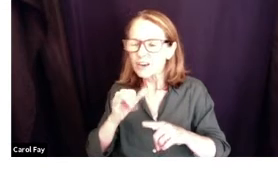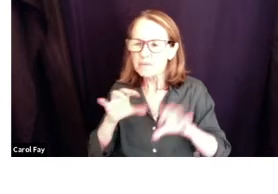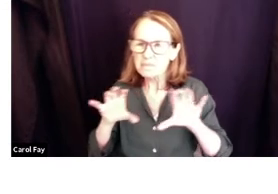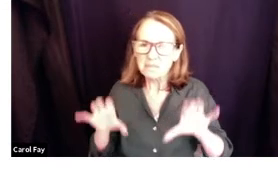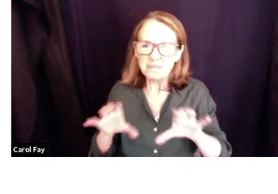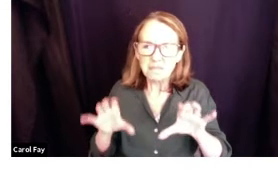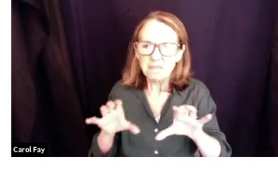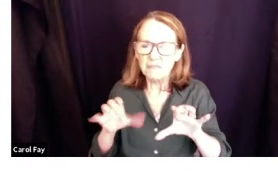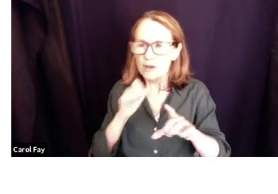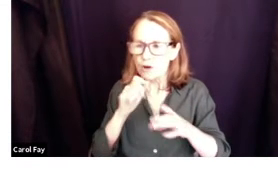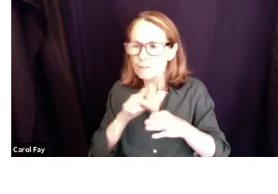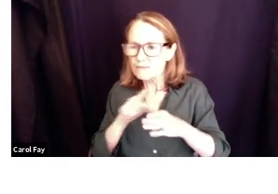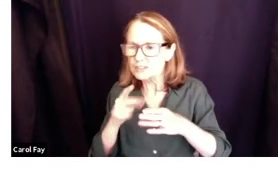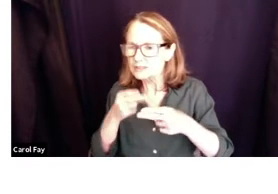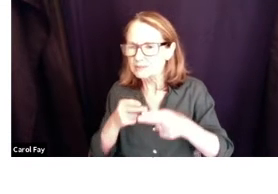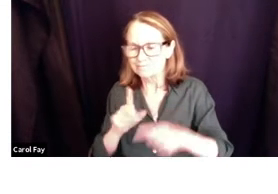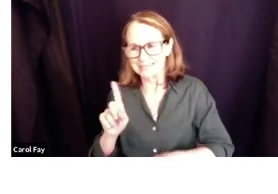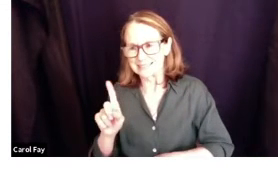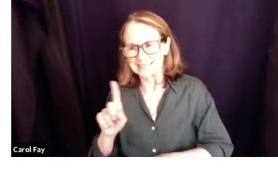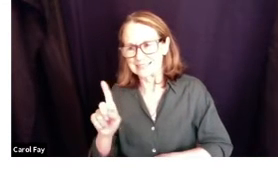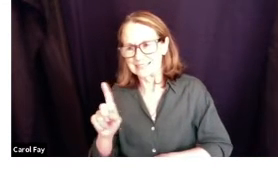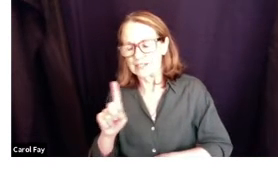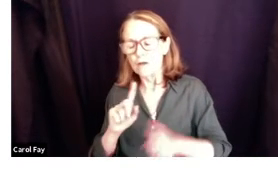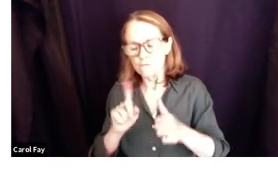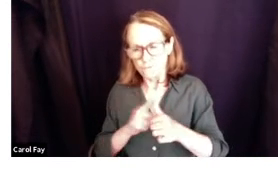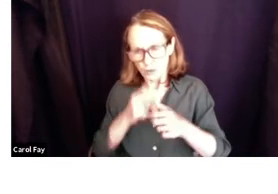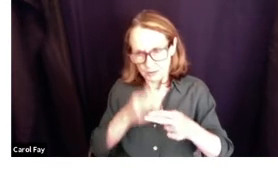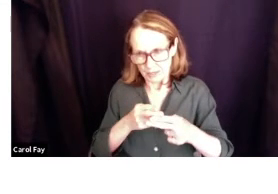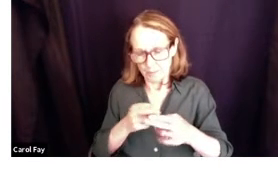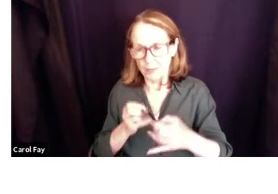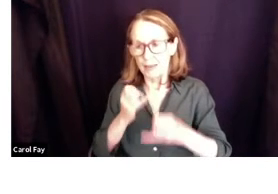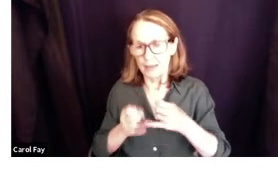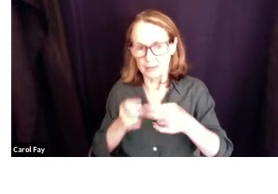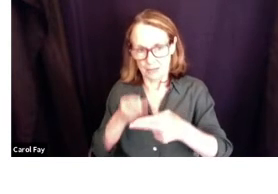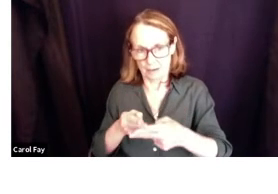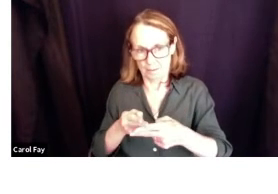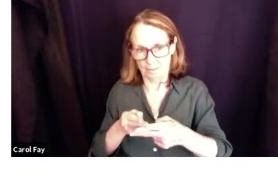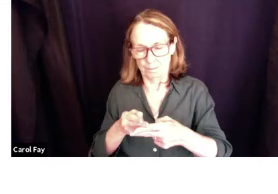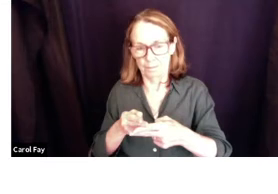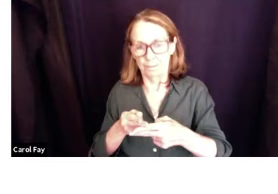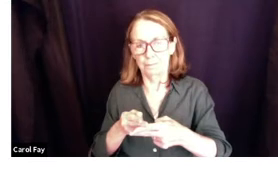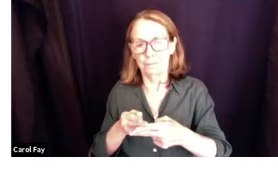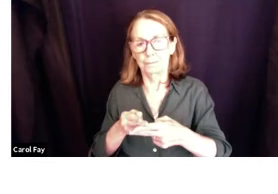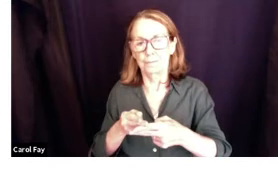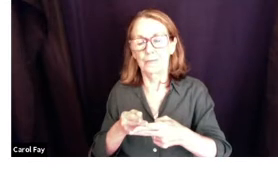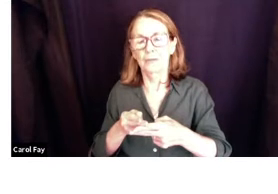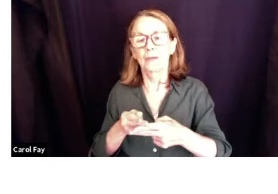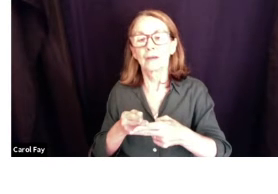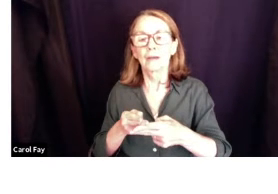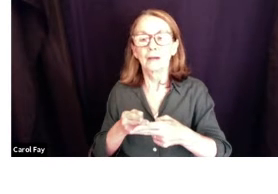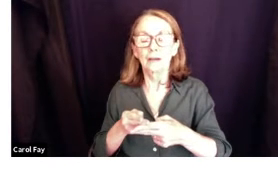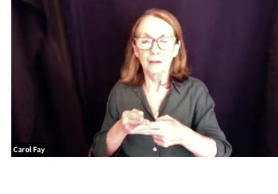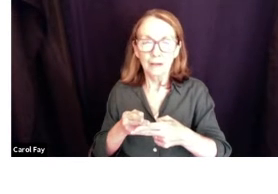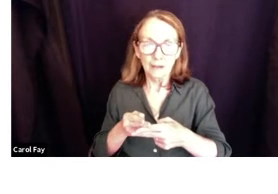that's cutesy or something that's not professional. Again, your first and last name, it's what's preferred.